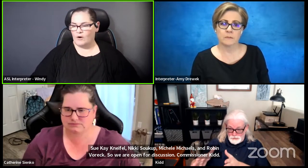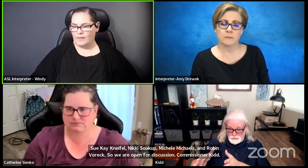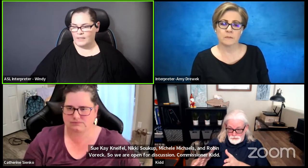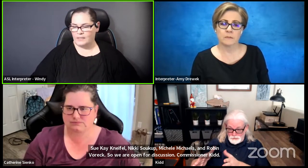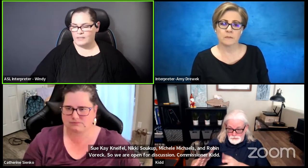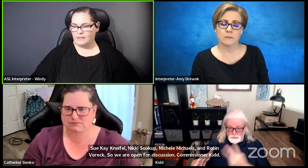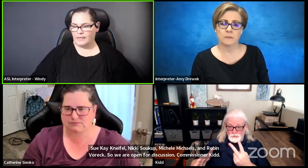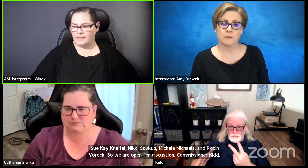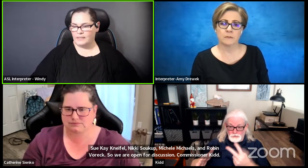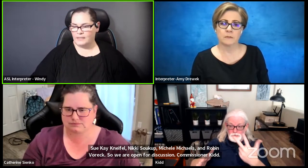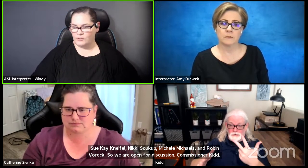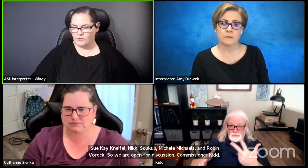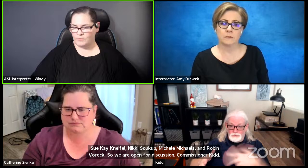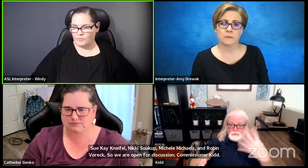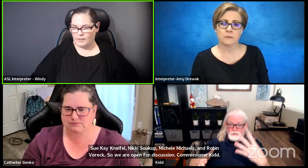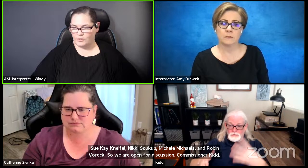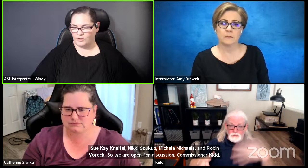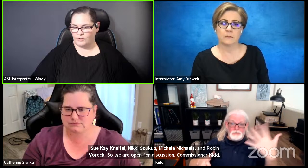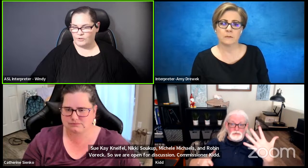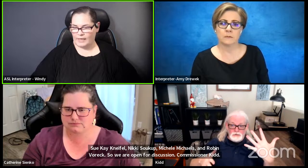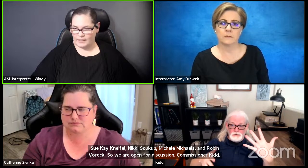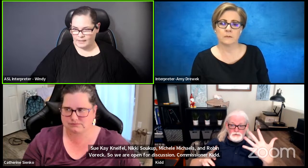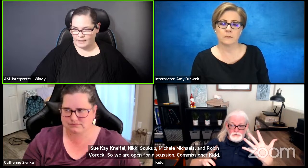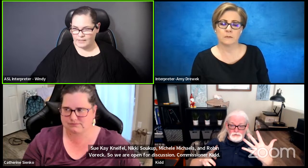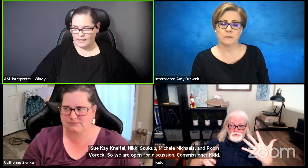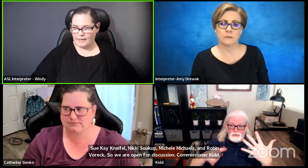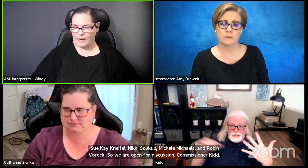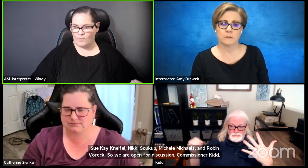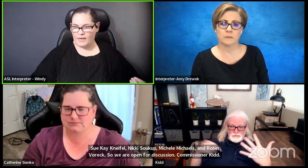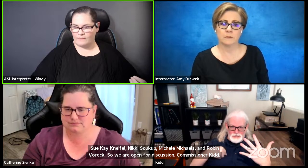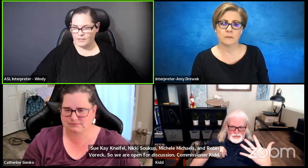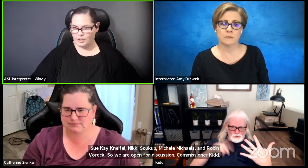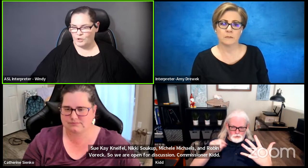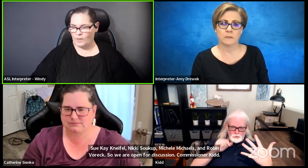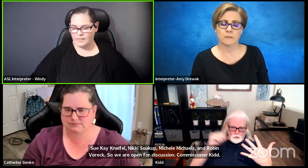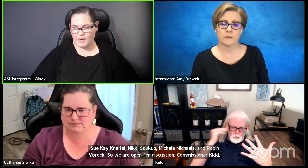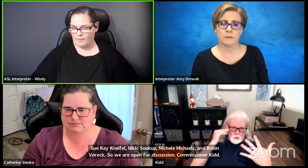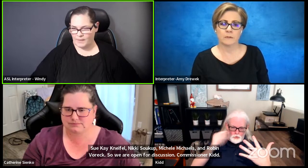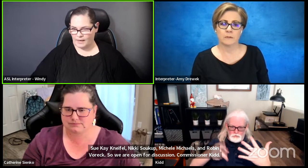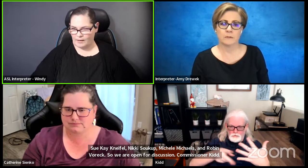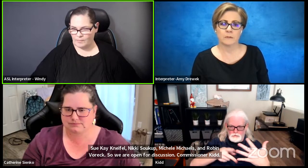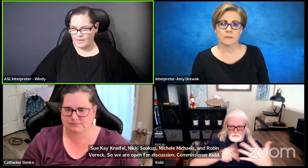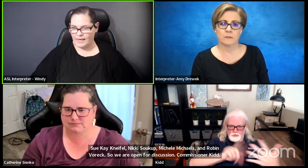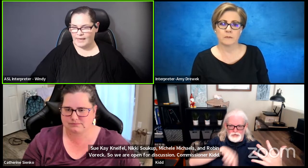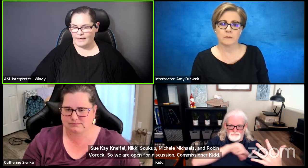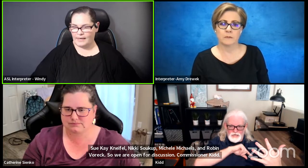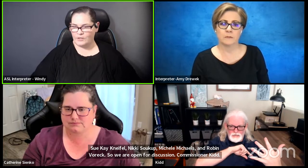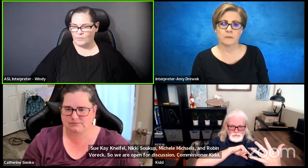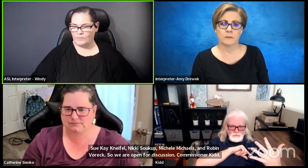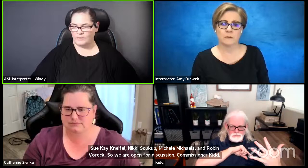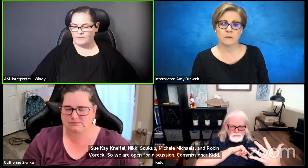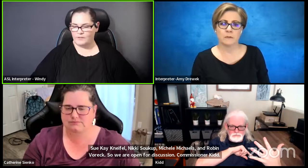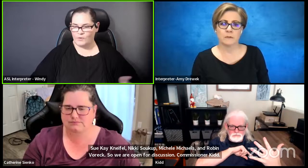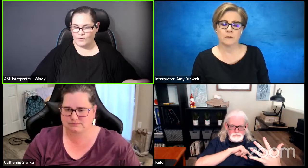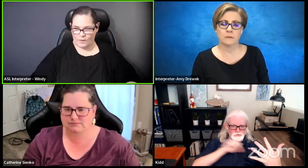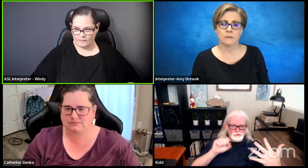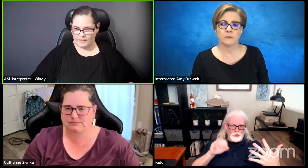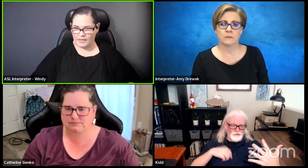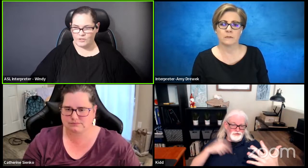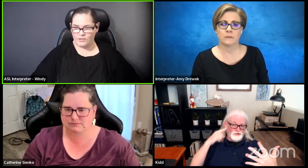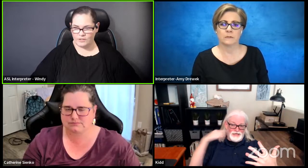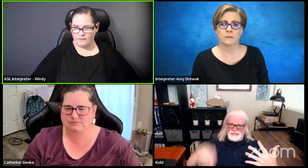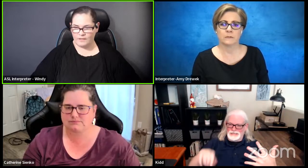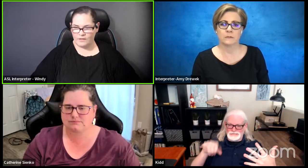We had already selected interim director candidates, and that now we have additional ones popping up, and I don't even know